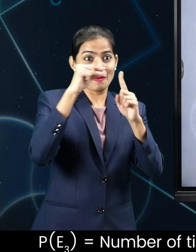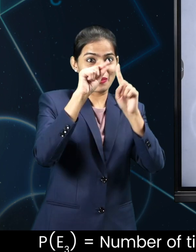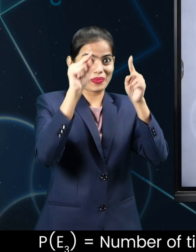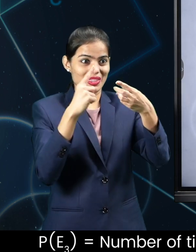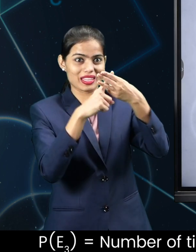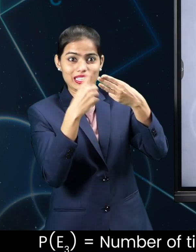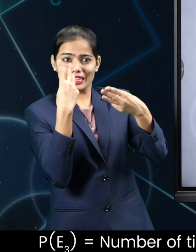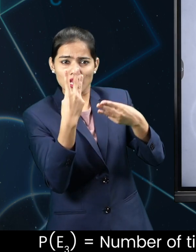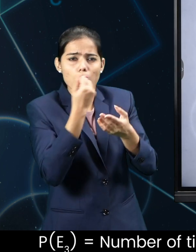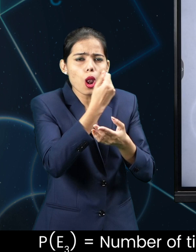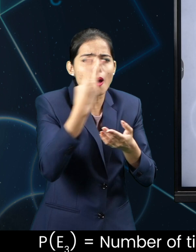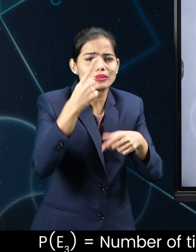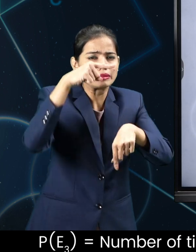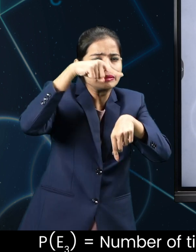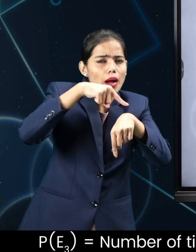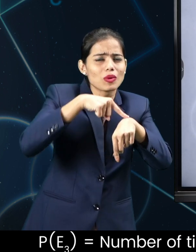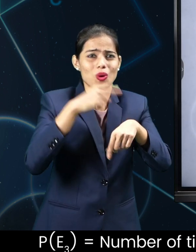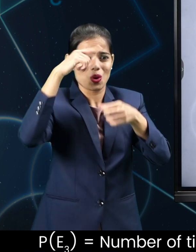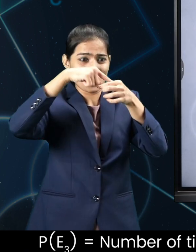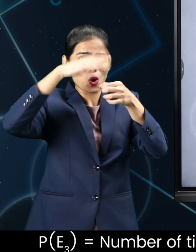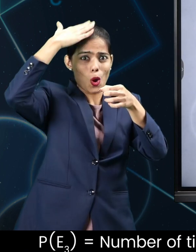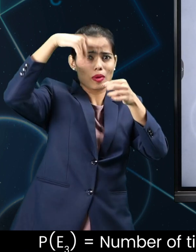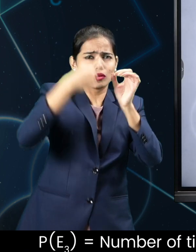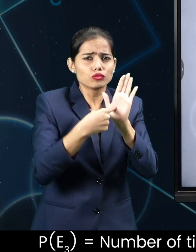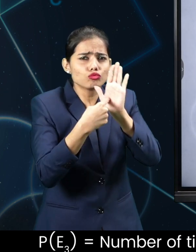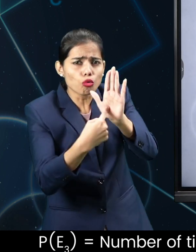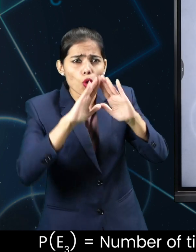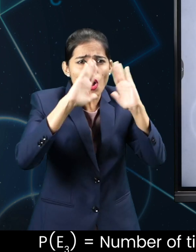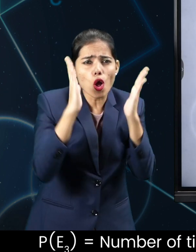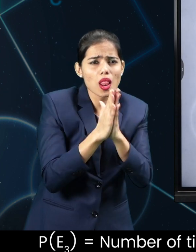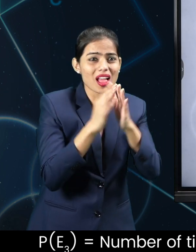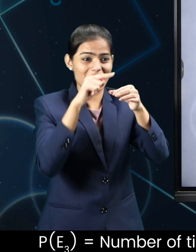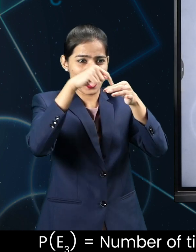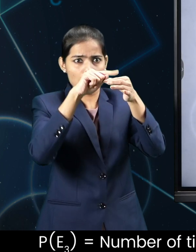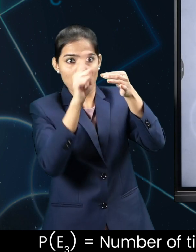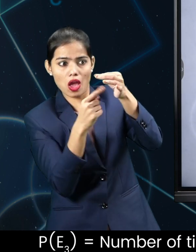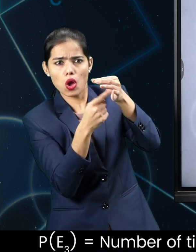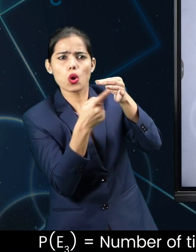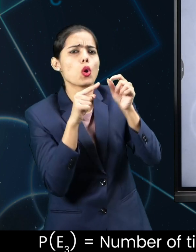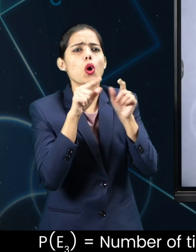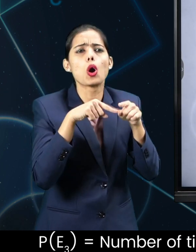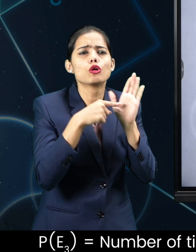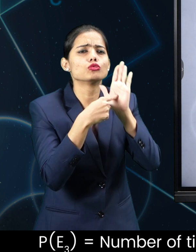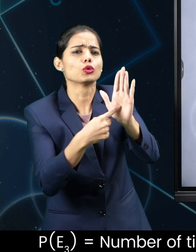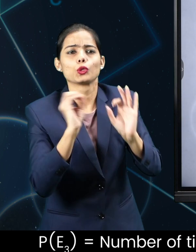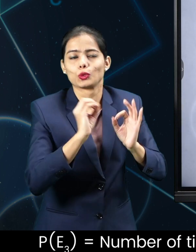P of E3 is equal to number of times no head appeared by total number of trials.